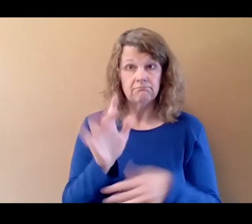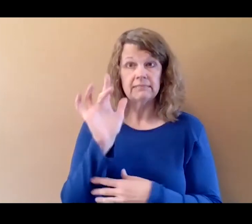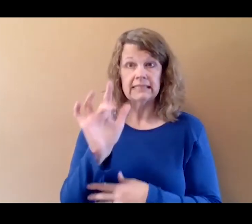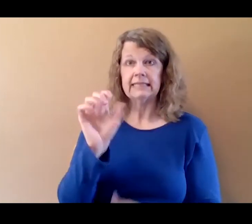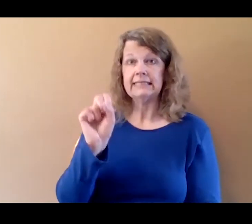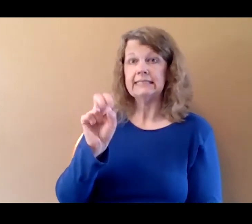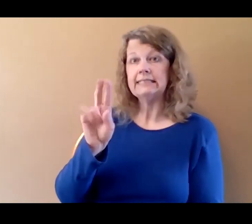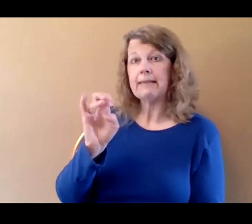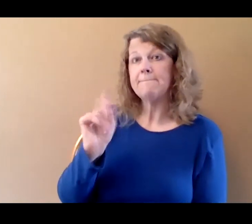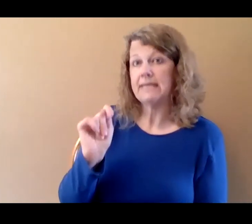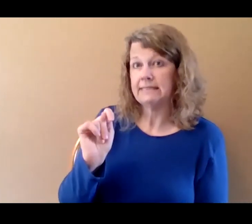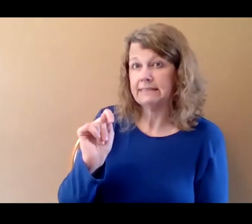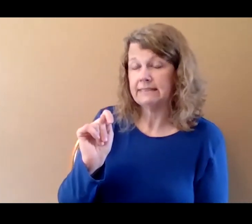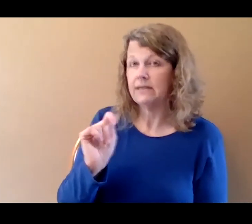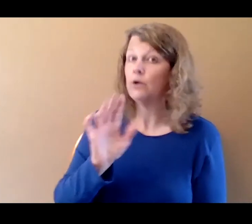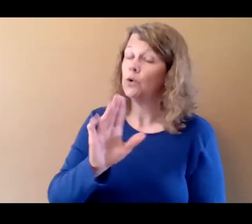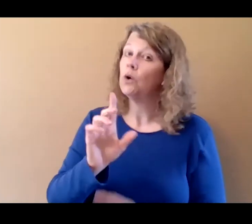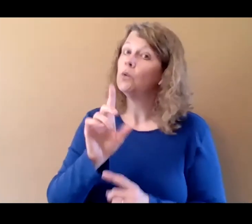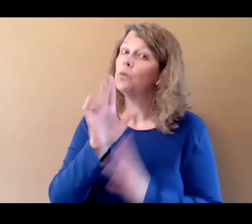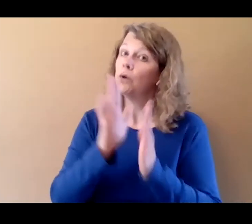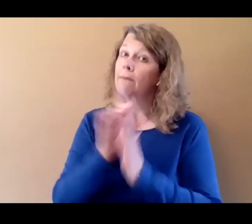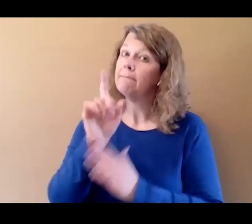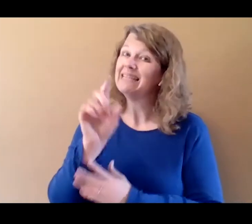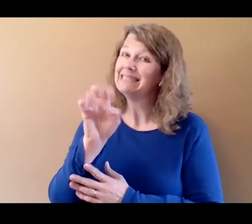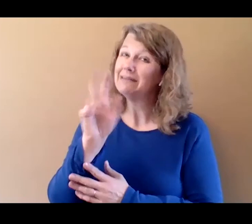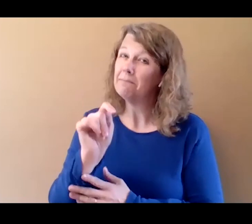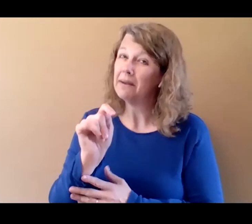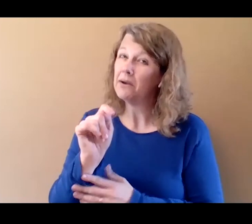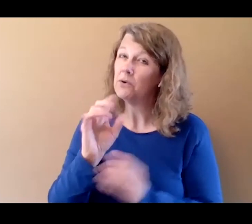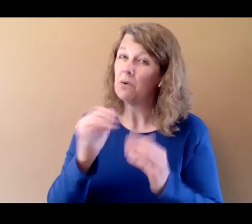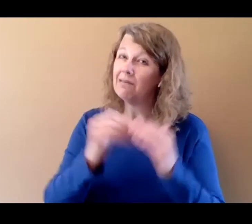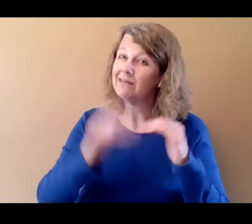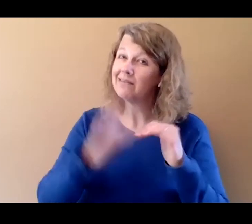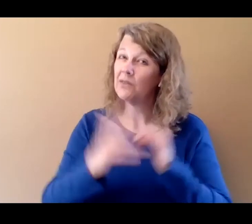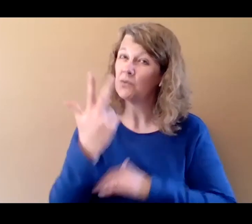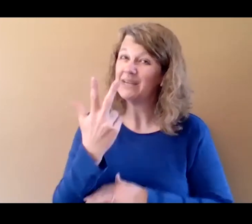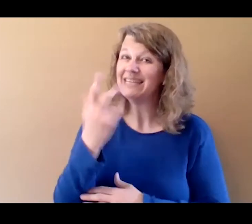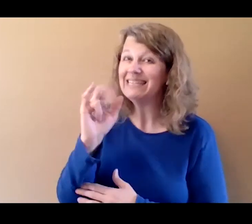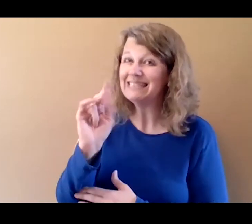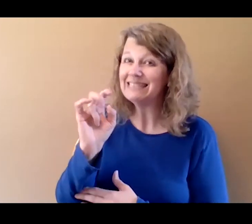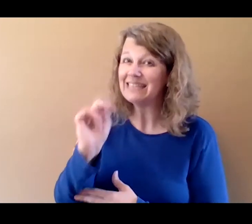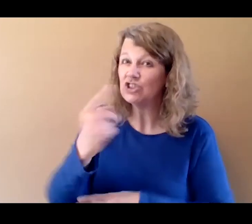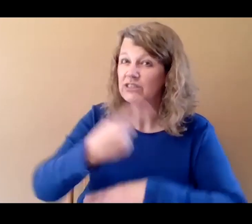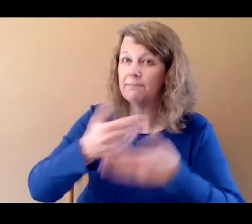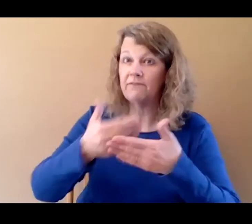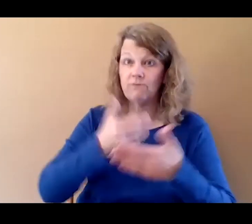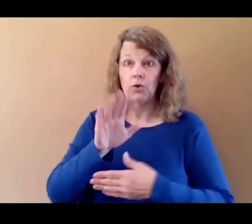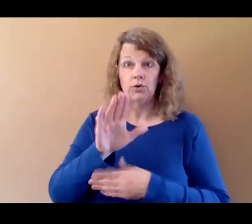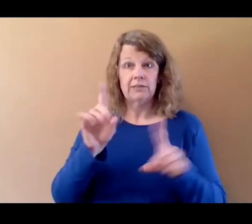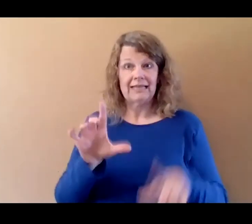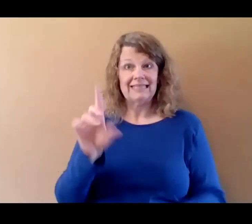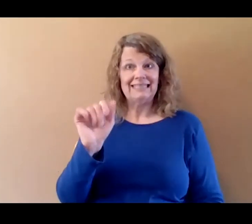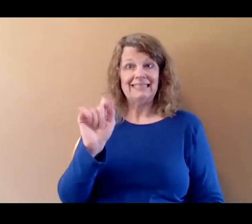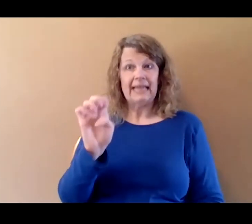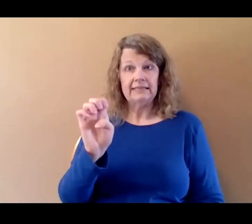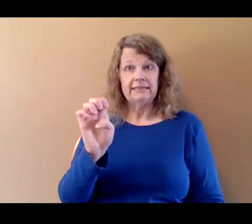Submit. You will need to submit your request no later than 3 in-session days prior to the exam